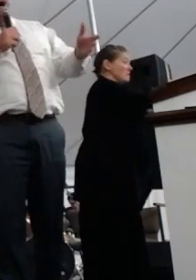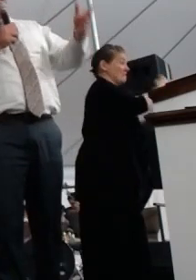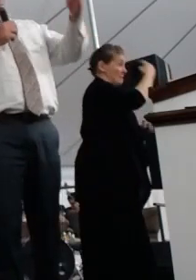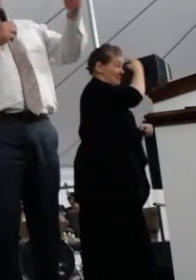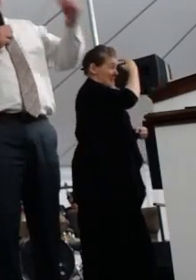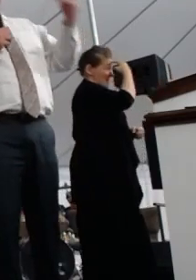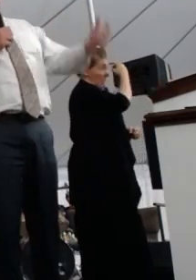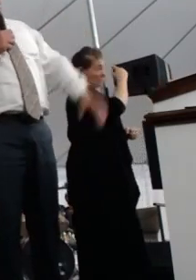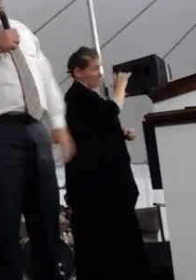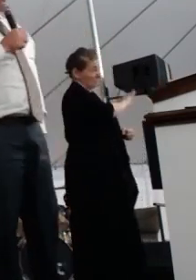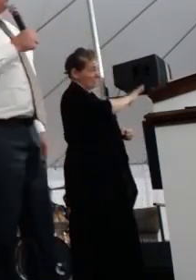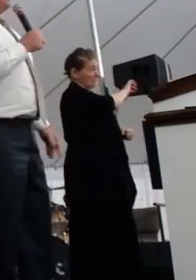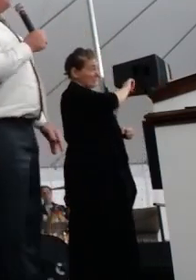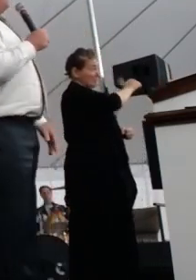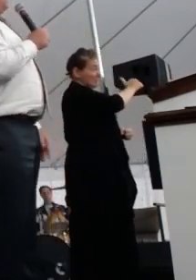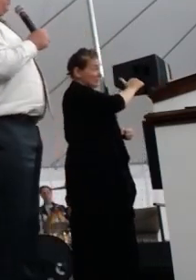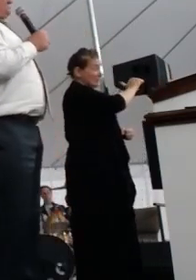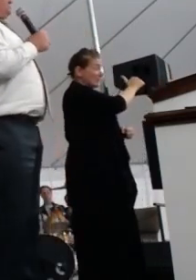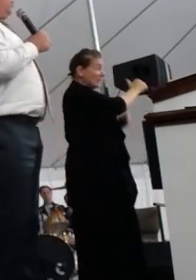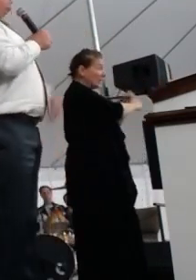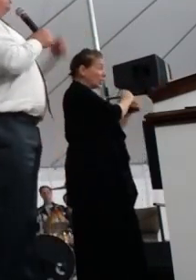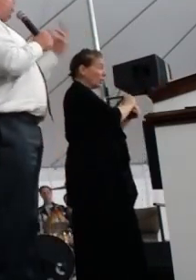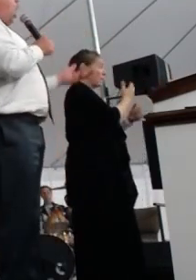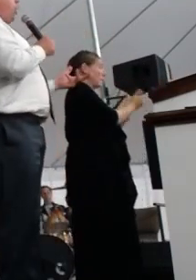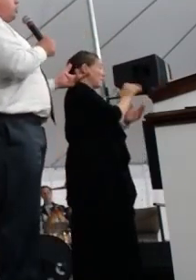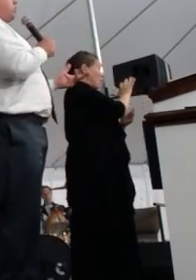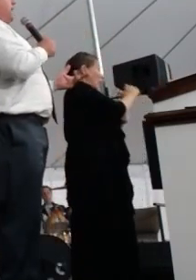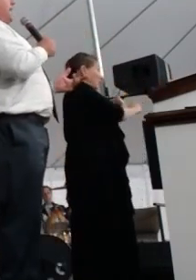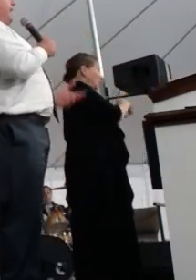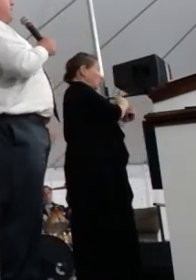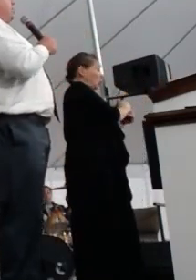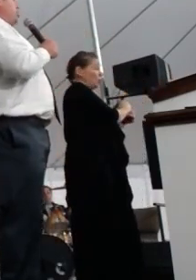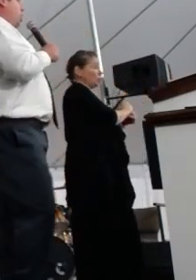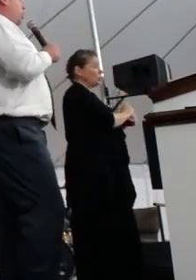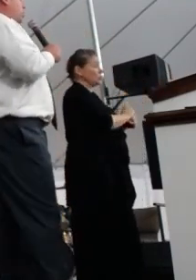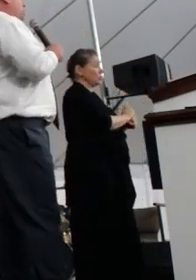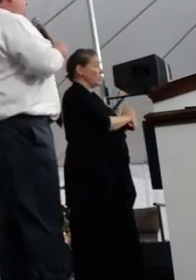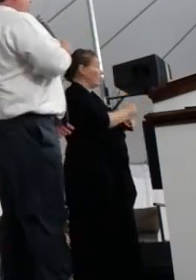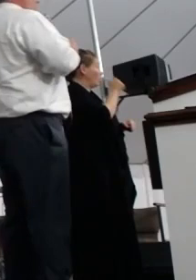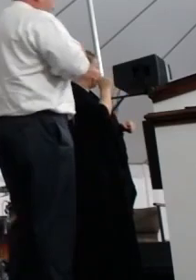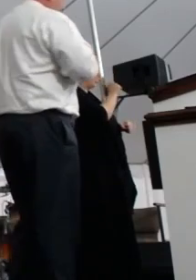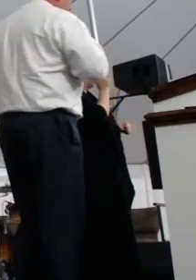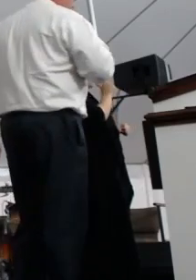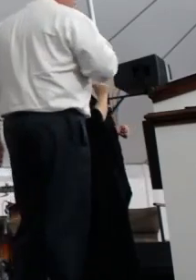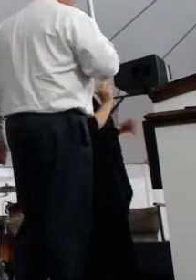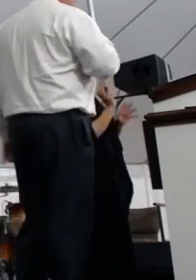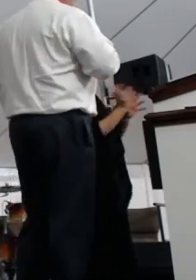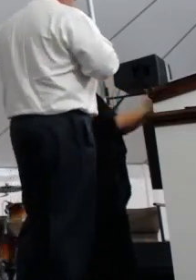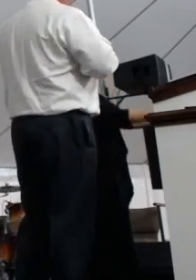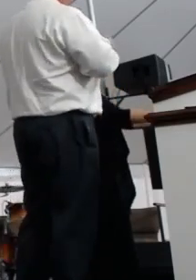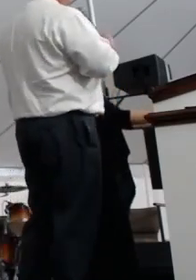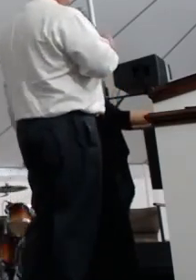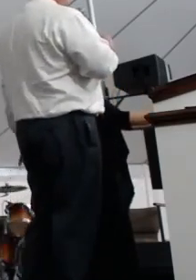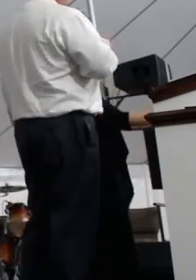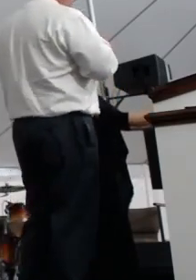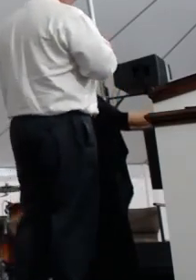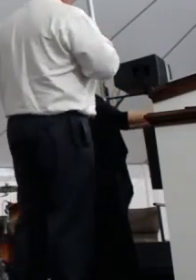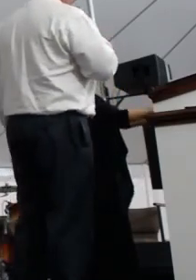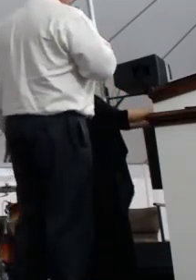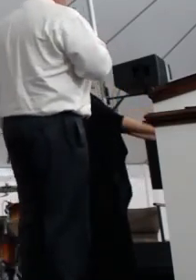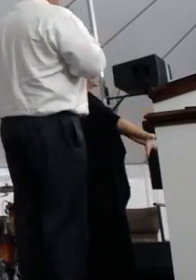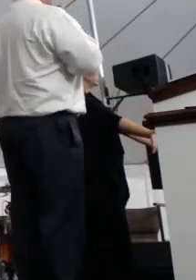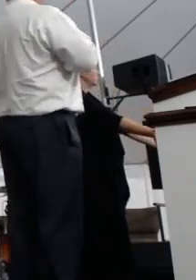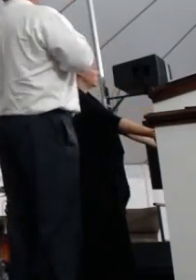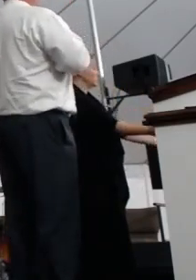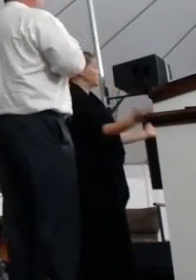from 5 to 10 years that Marina was lost in the jungles of Colombia. Lost,